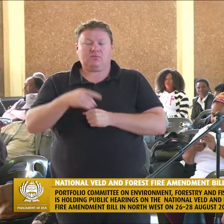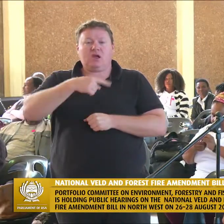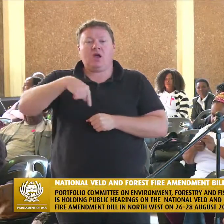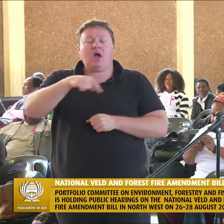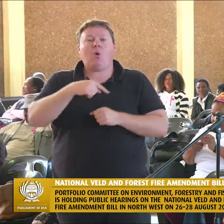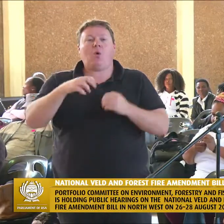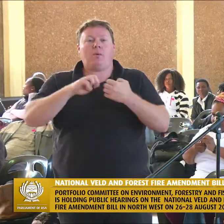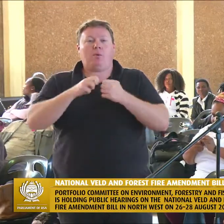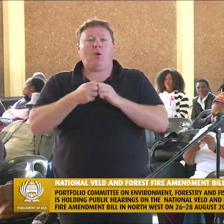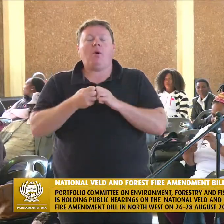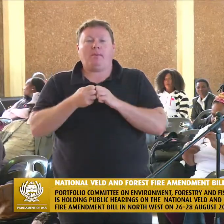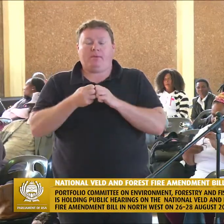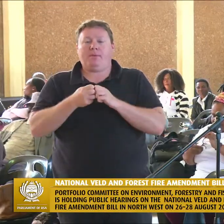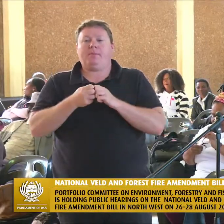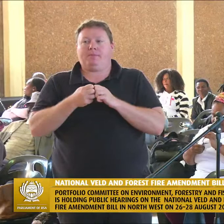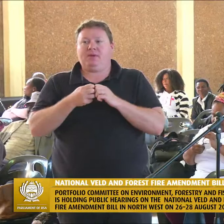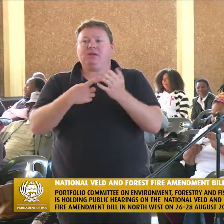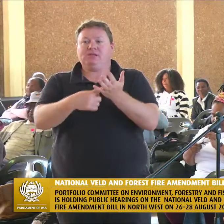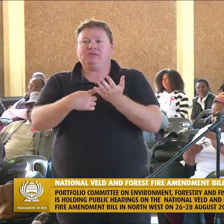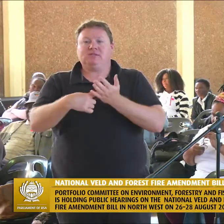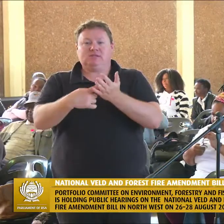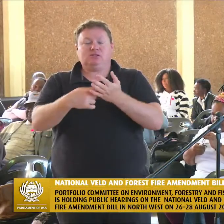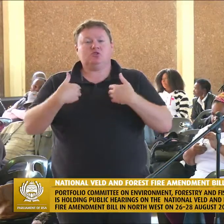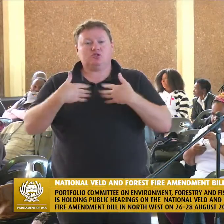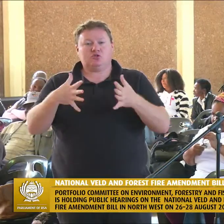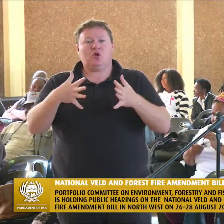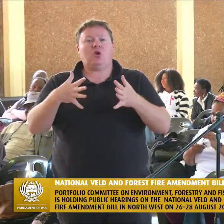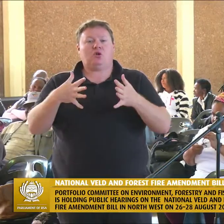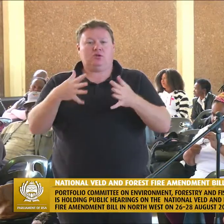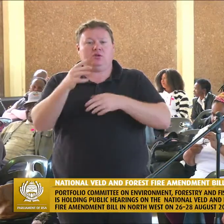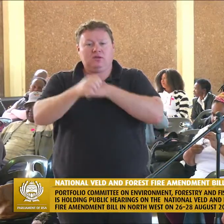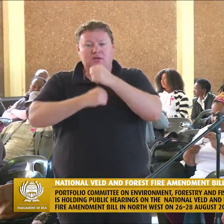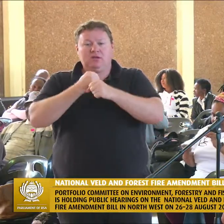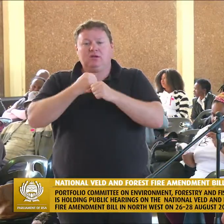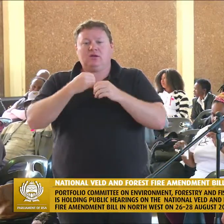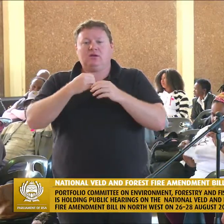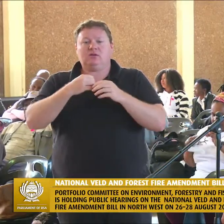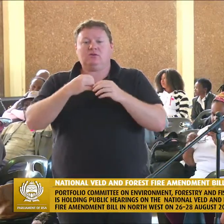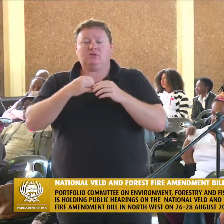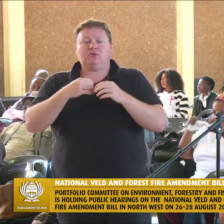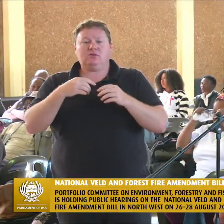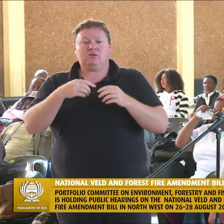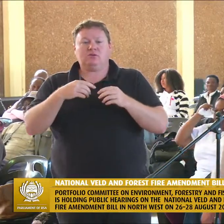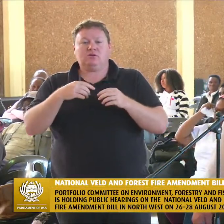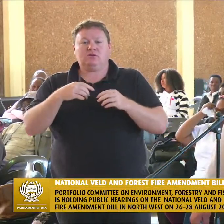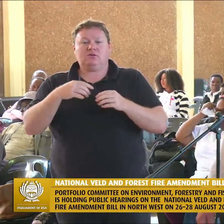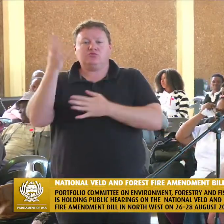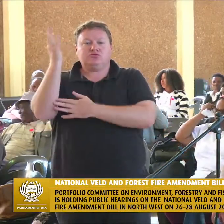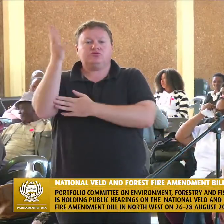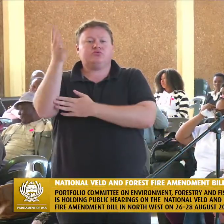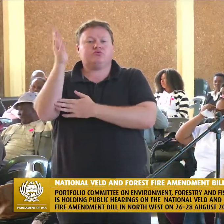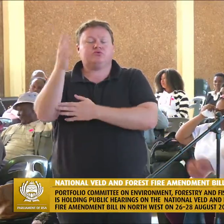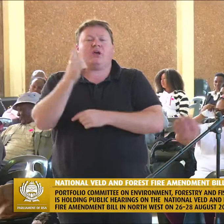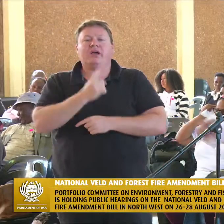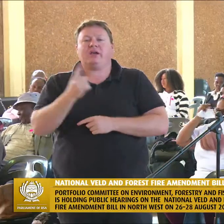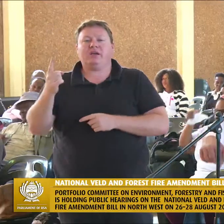which we have raised since the beginning of these hearings is that there is no budget